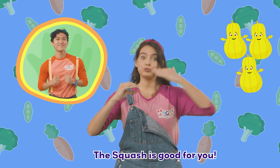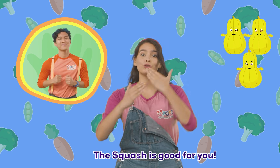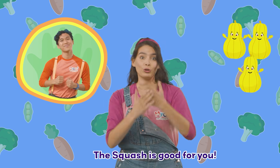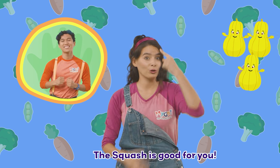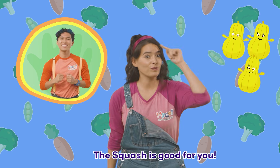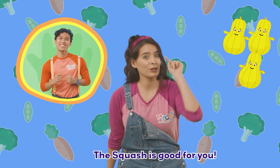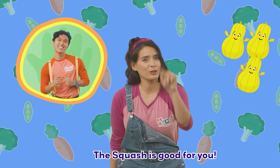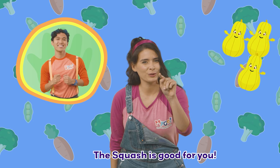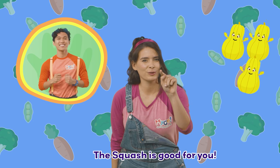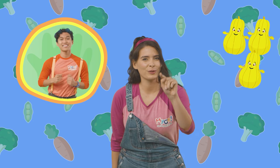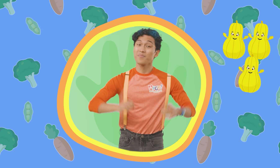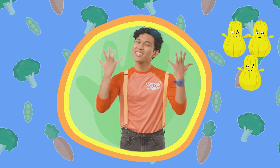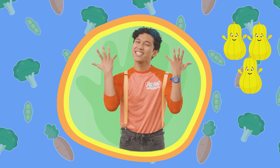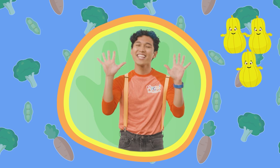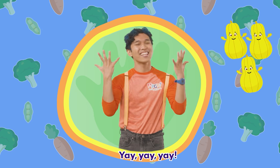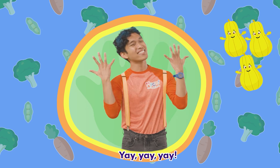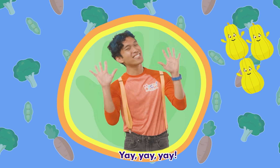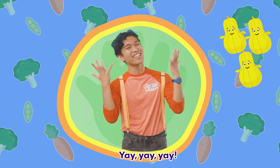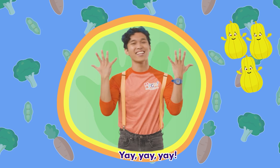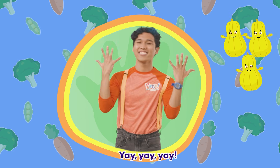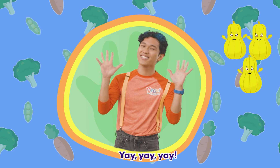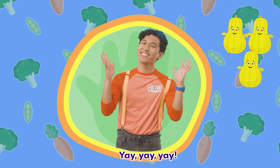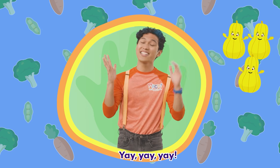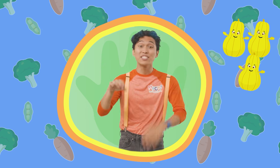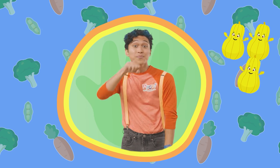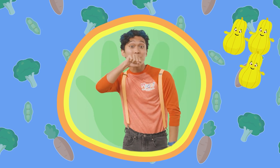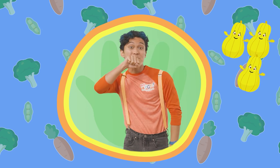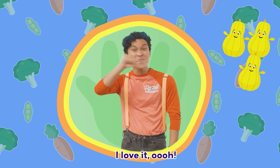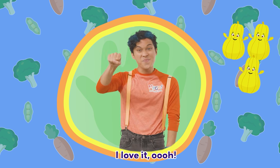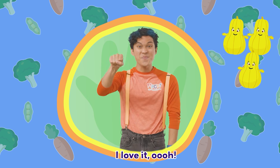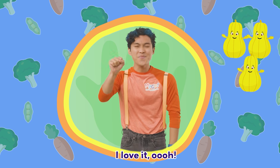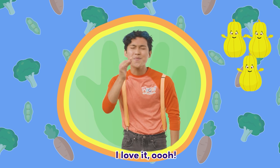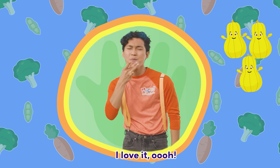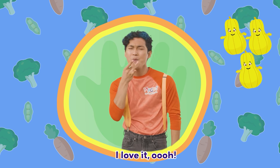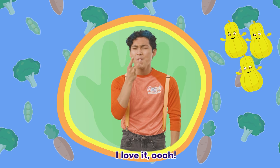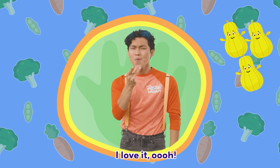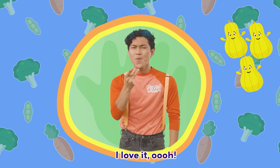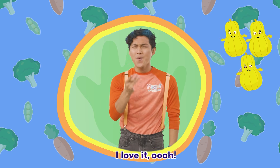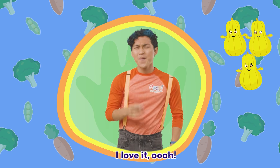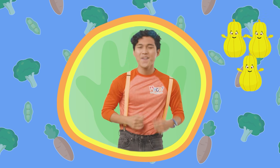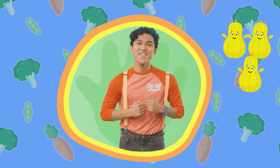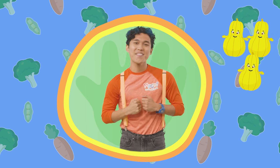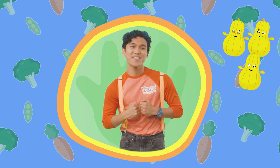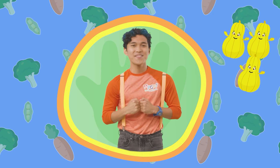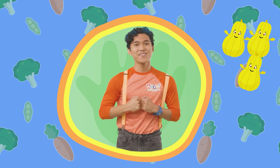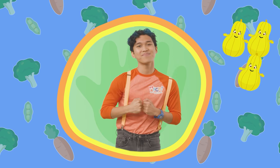Squash is good for you. Yay, yay, yay! I love it. Ooh!